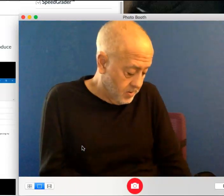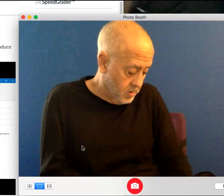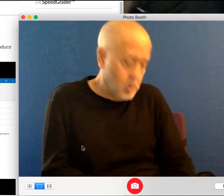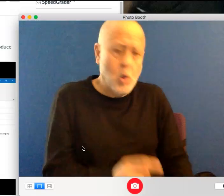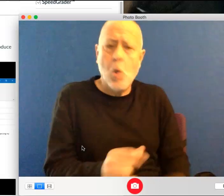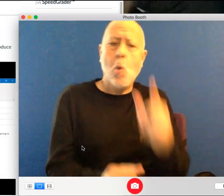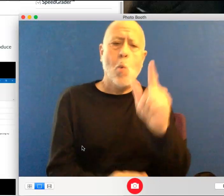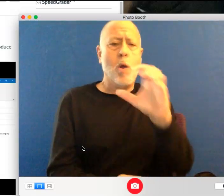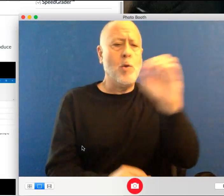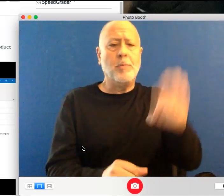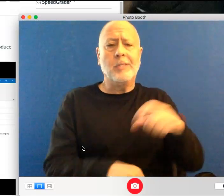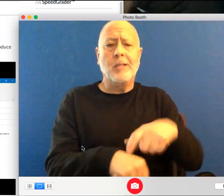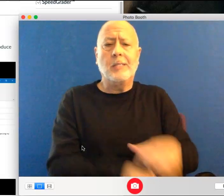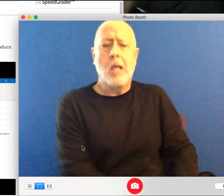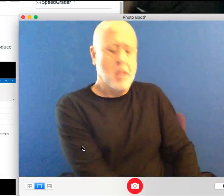100% of the time,